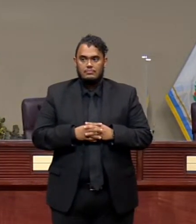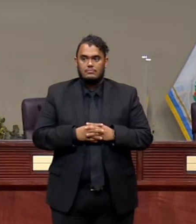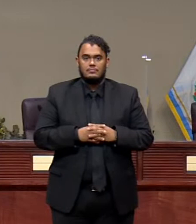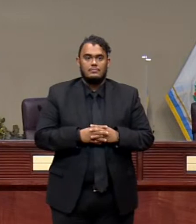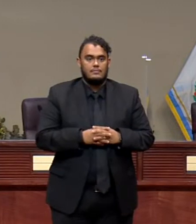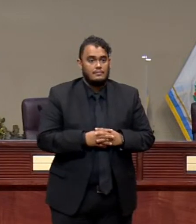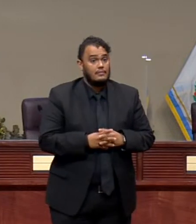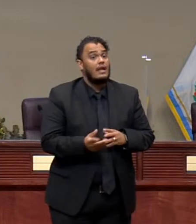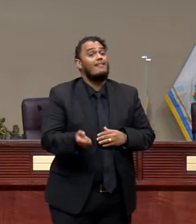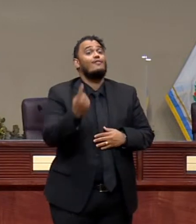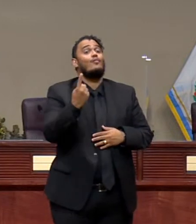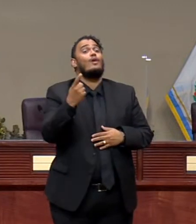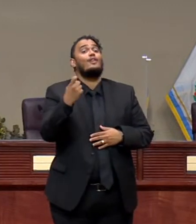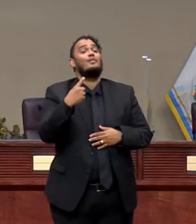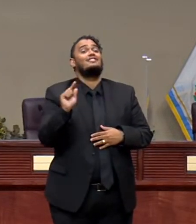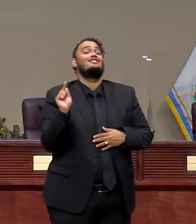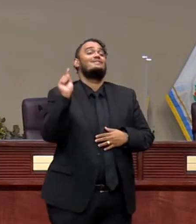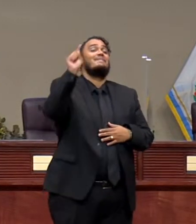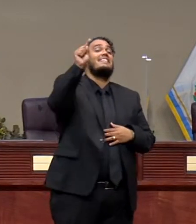One in the back.